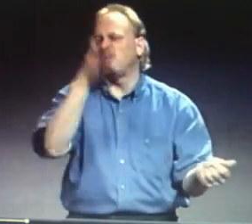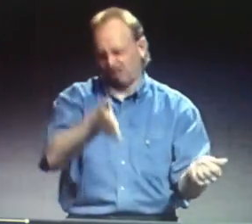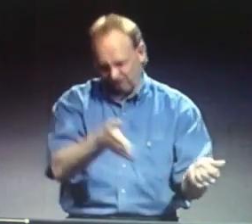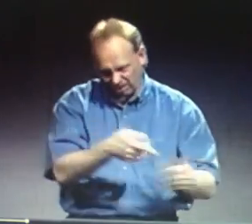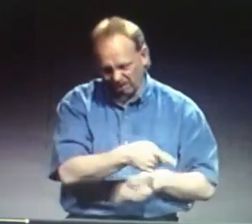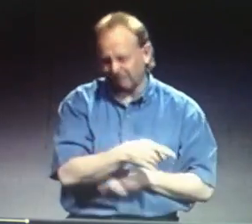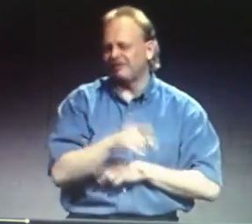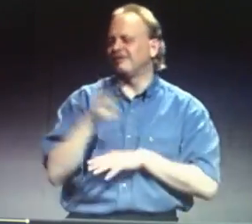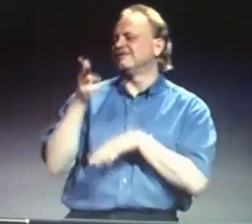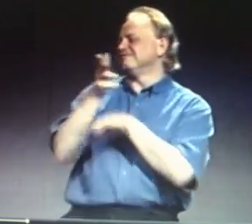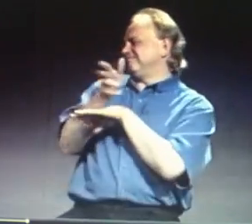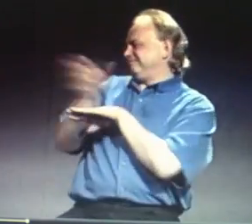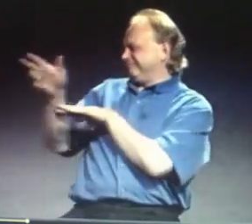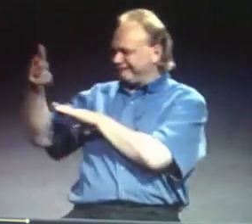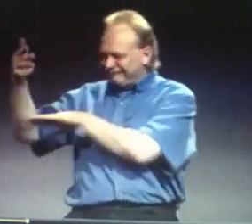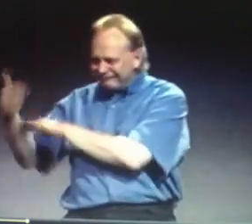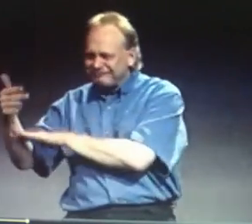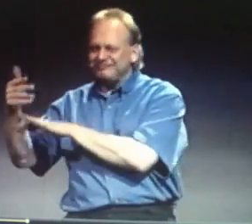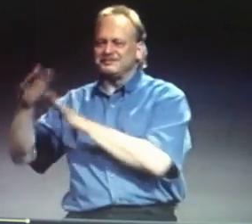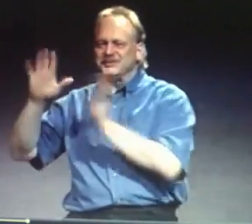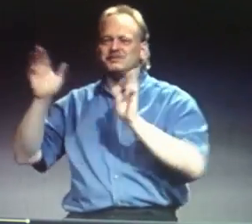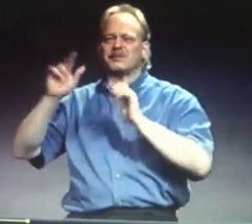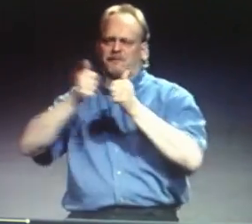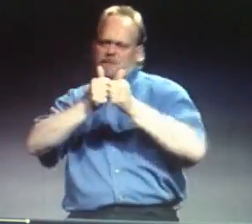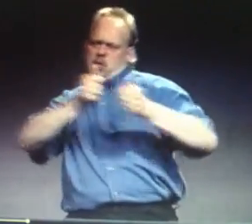We leave them there because the pigs will eat them.